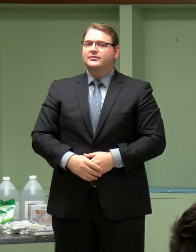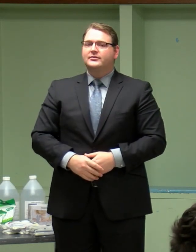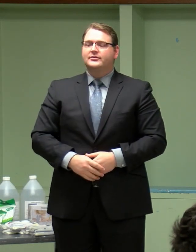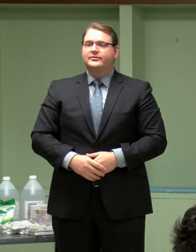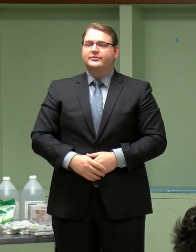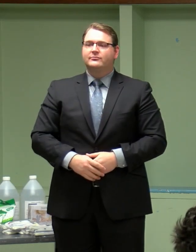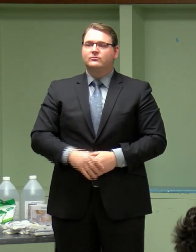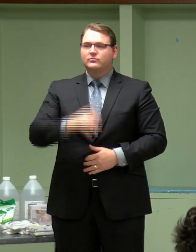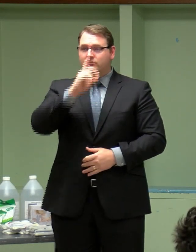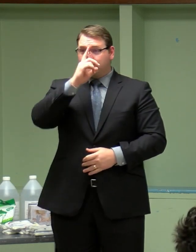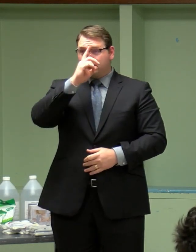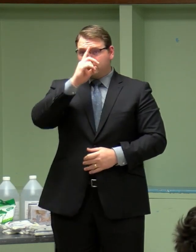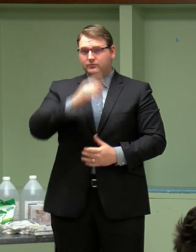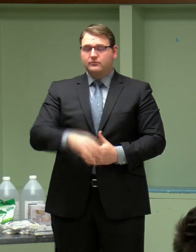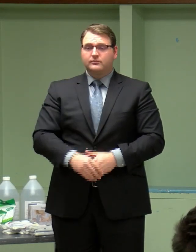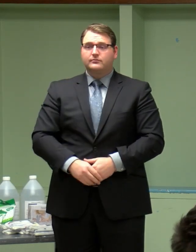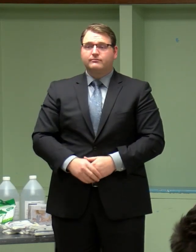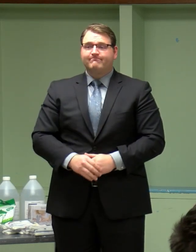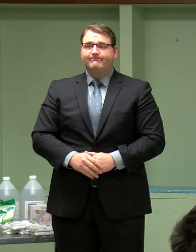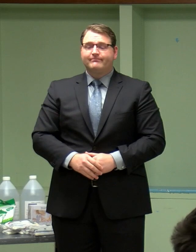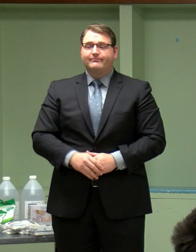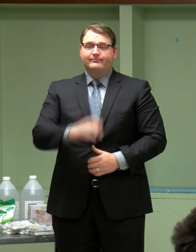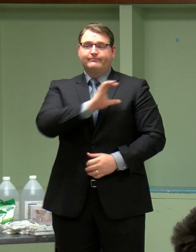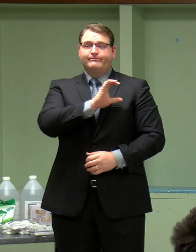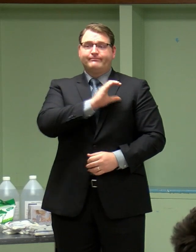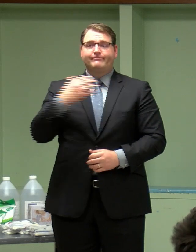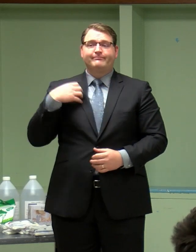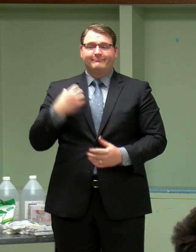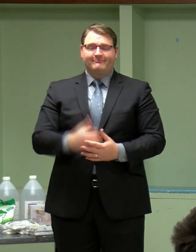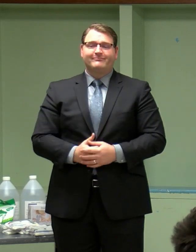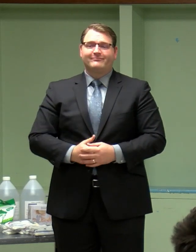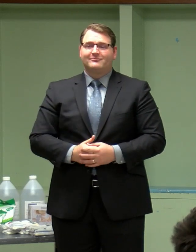Slater? Janet?